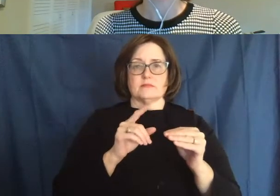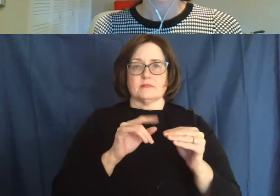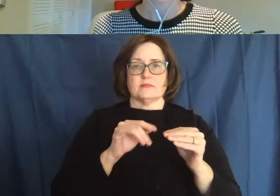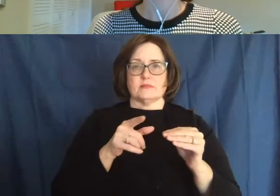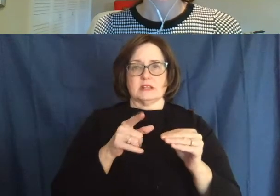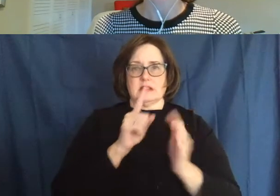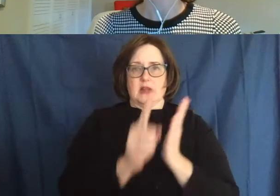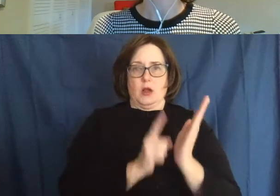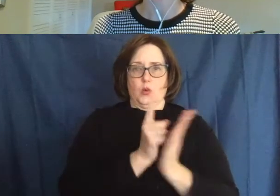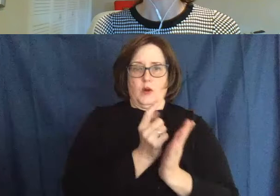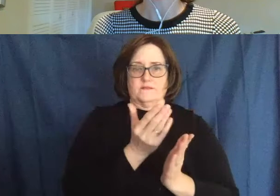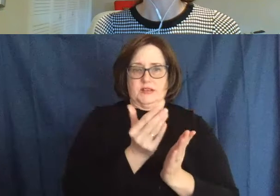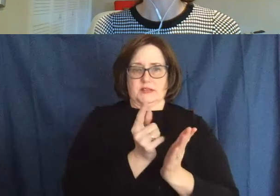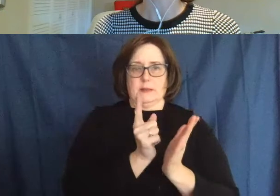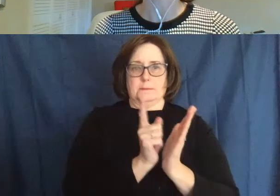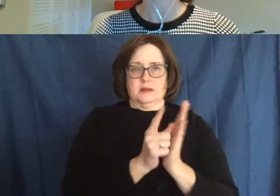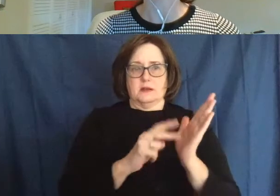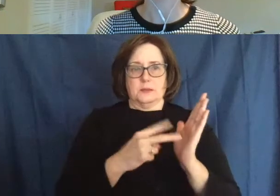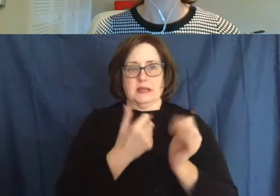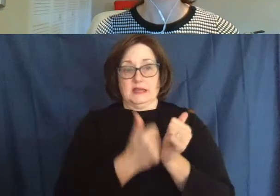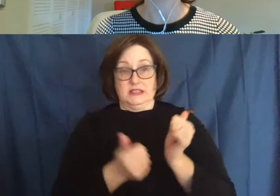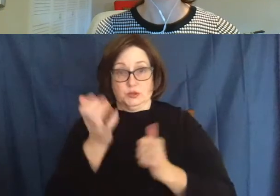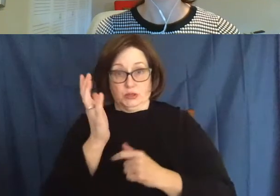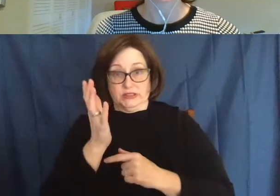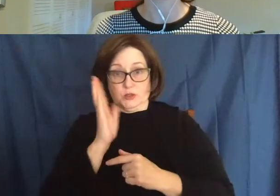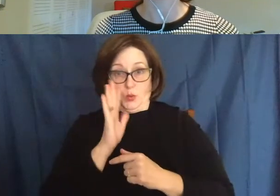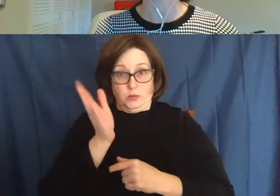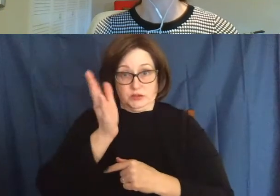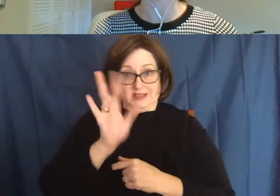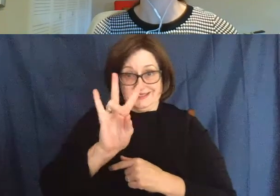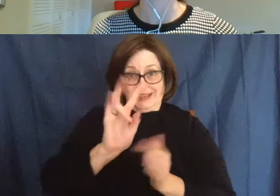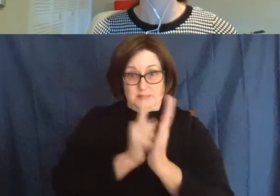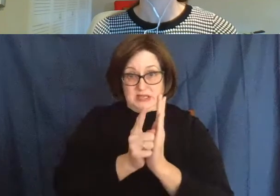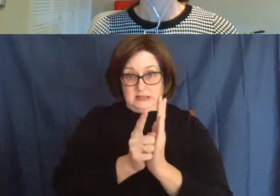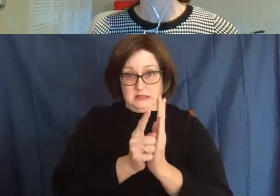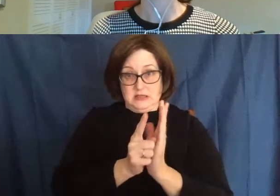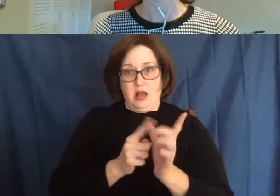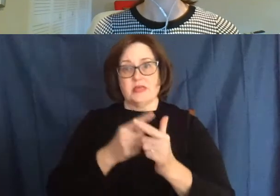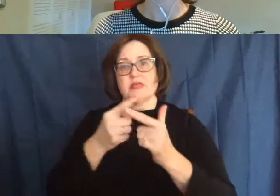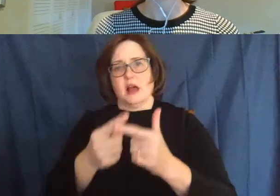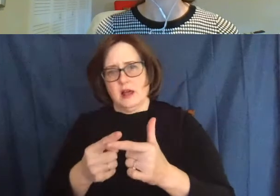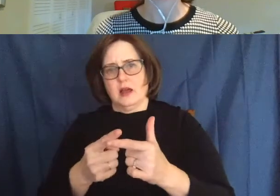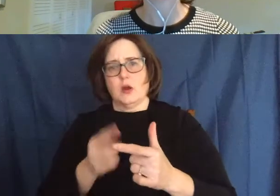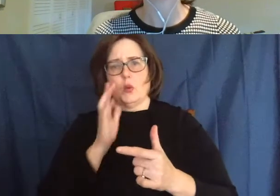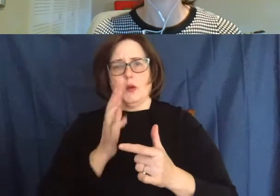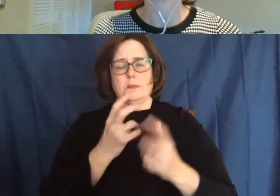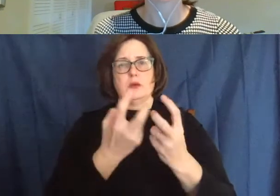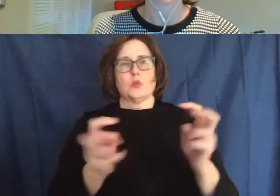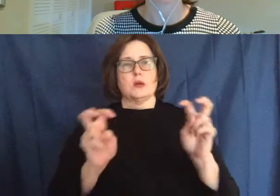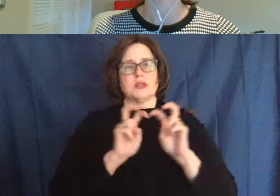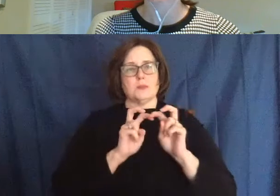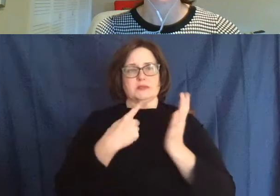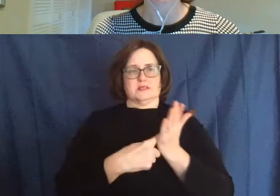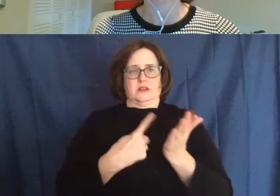presentation. After all of the presentations, we will then move into a roundtable discussion and open it up for questions